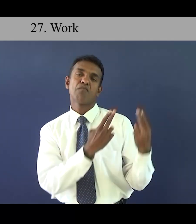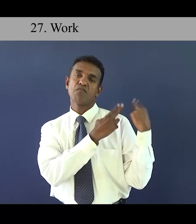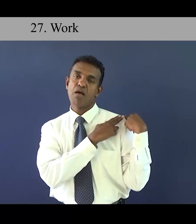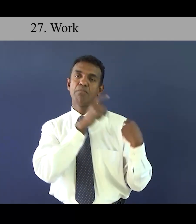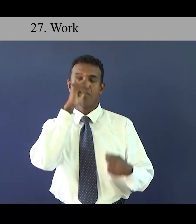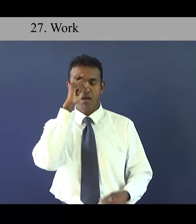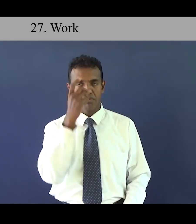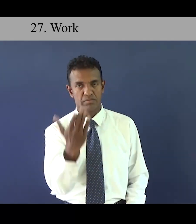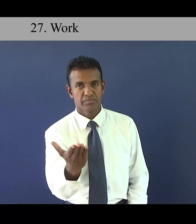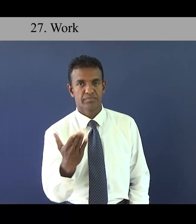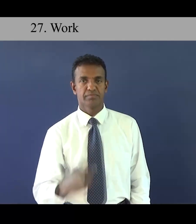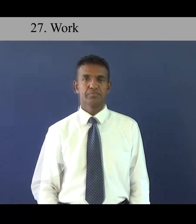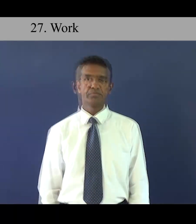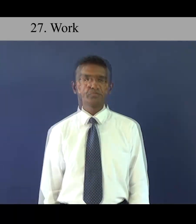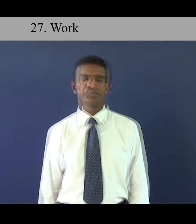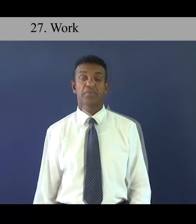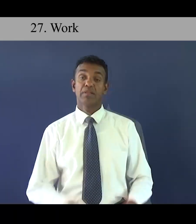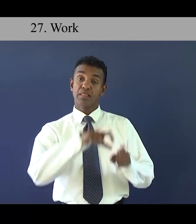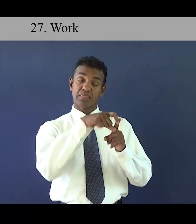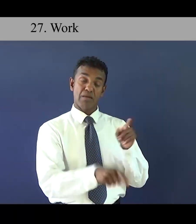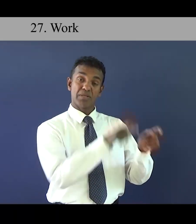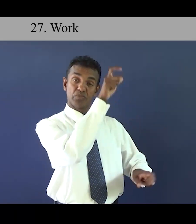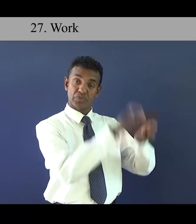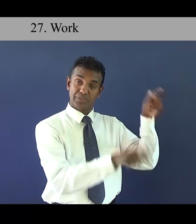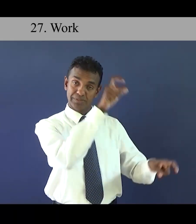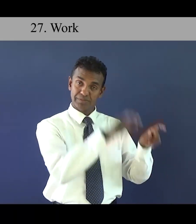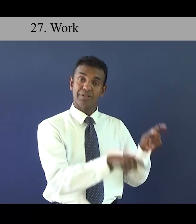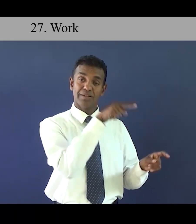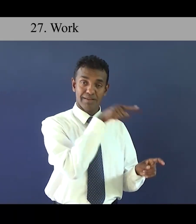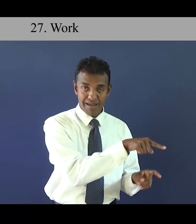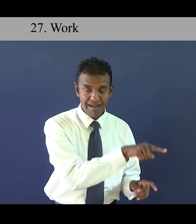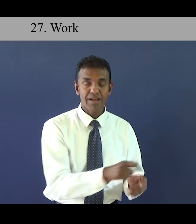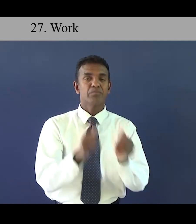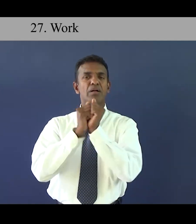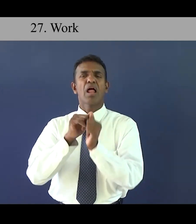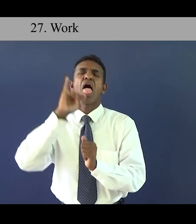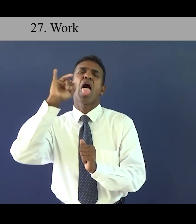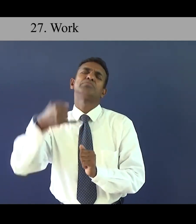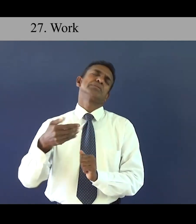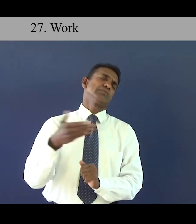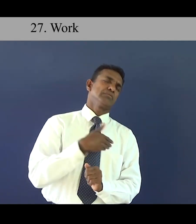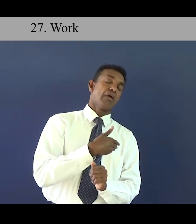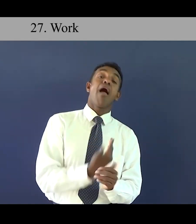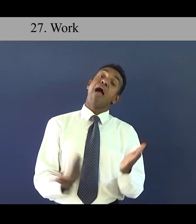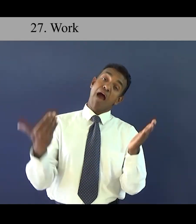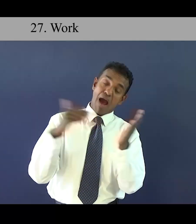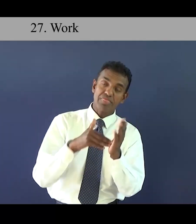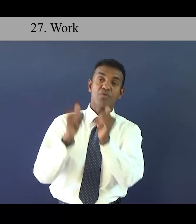Countries must make sure that disabled people are not forced to do